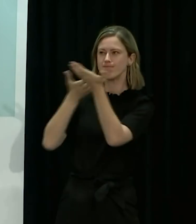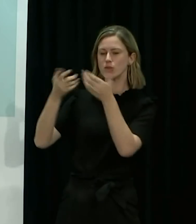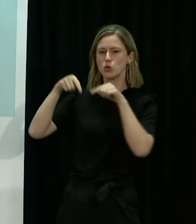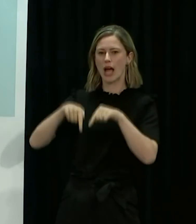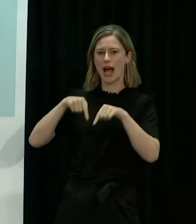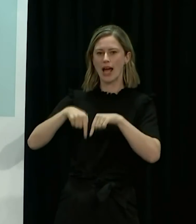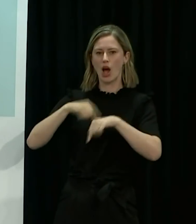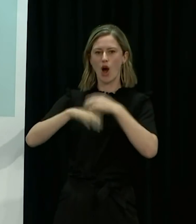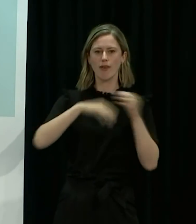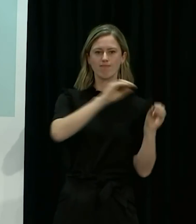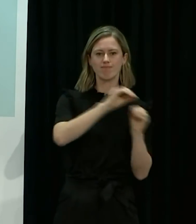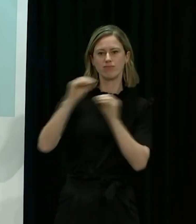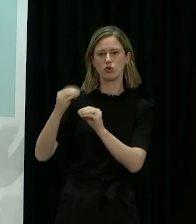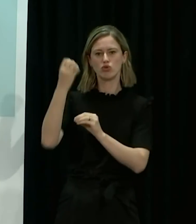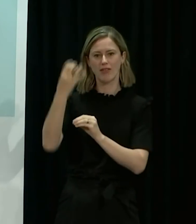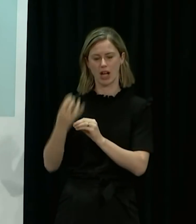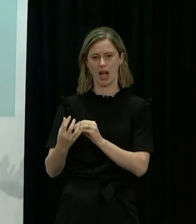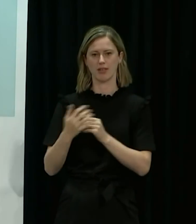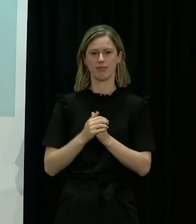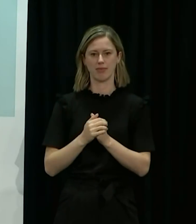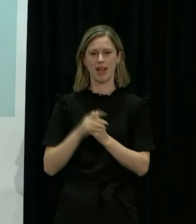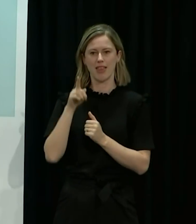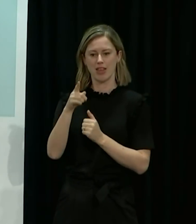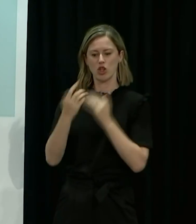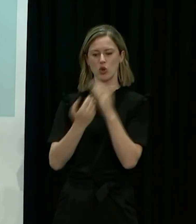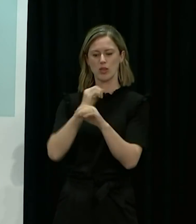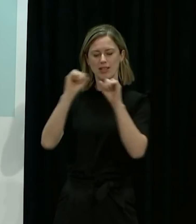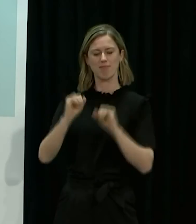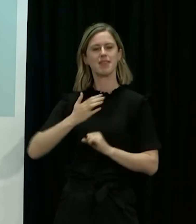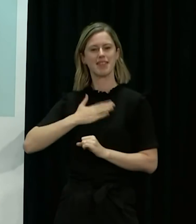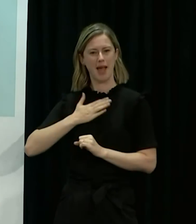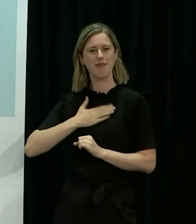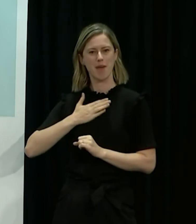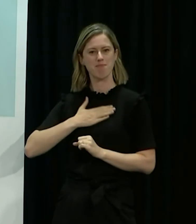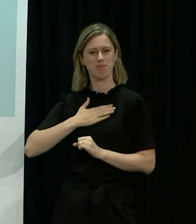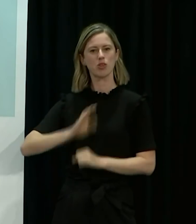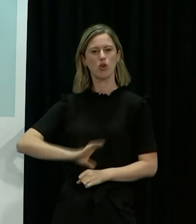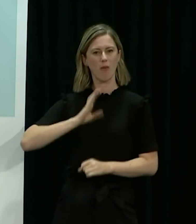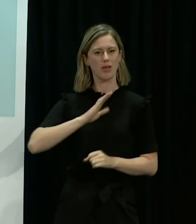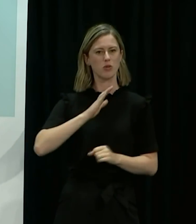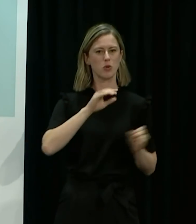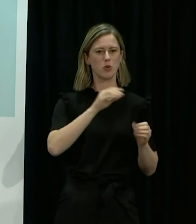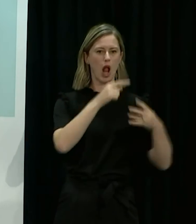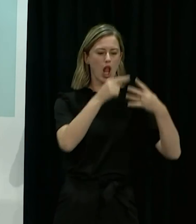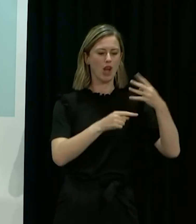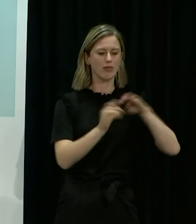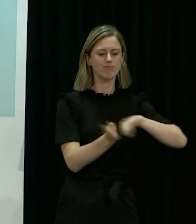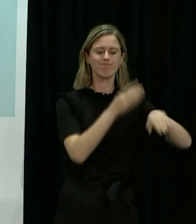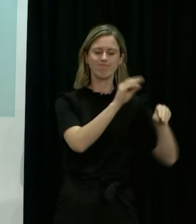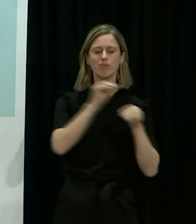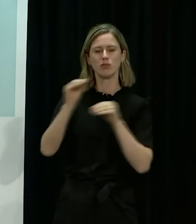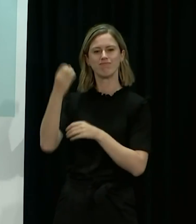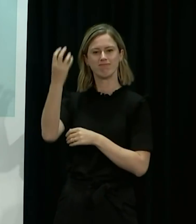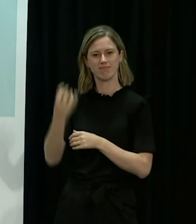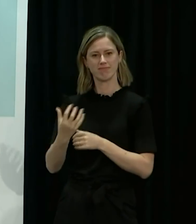This week we begin the transition into a new and safer way of operating, and we can do so with confidence. That's because we've come